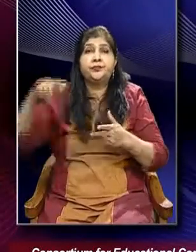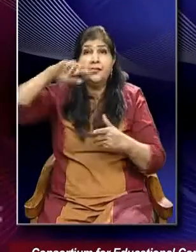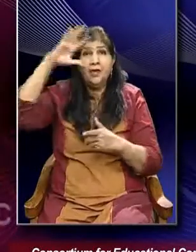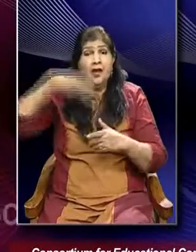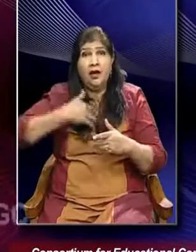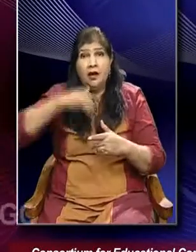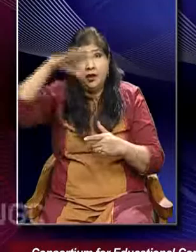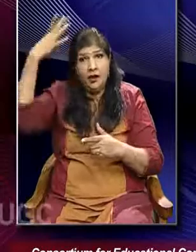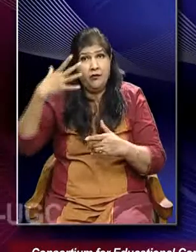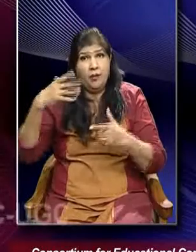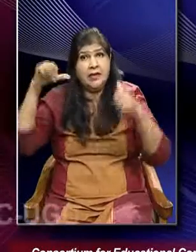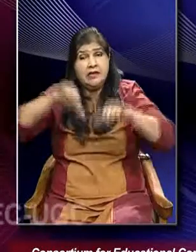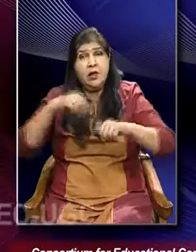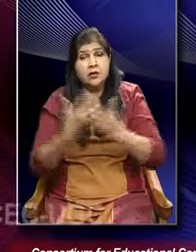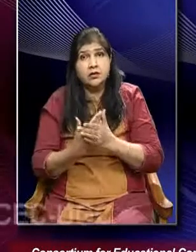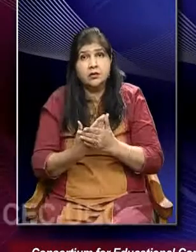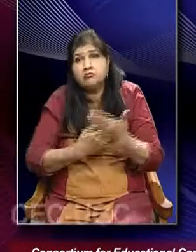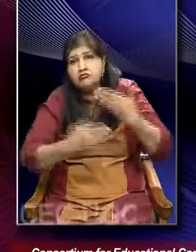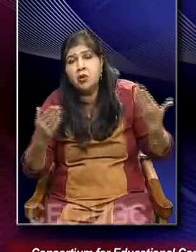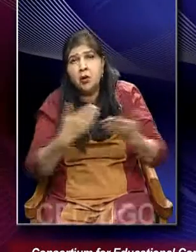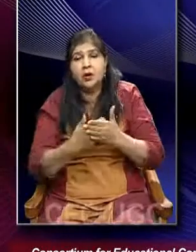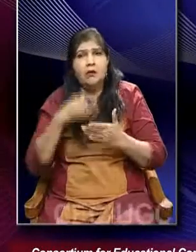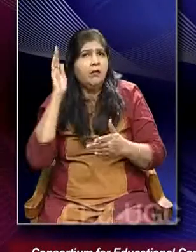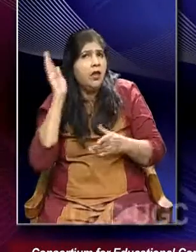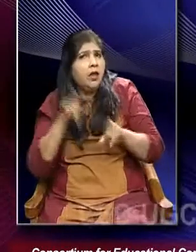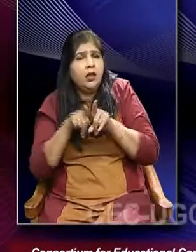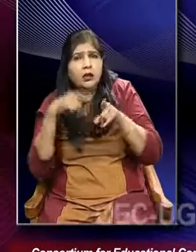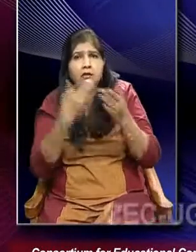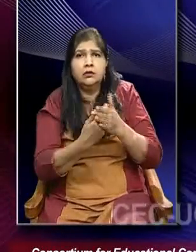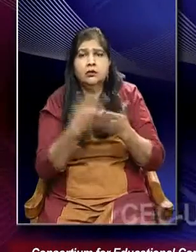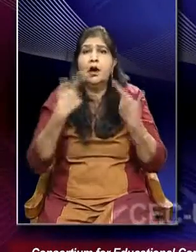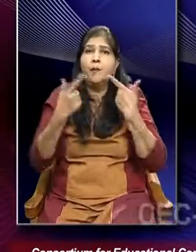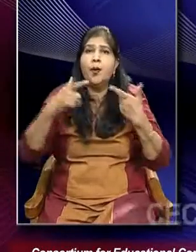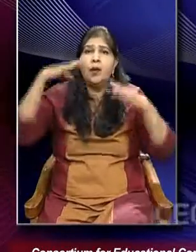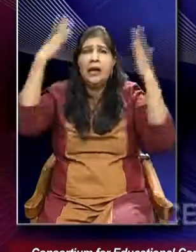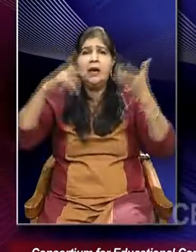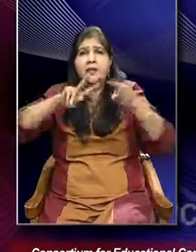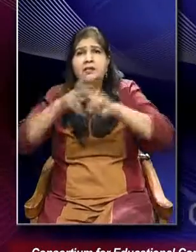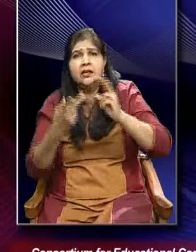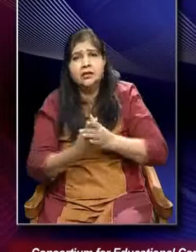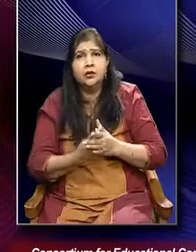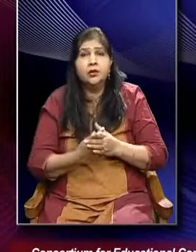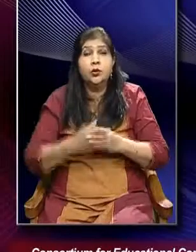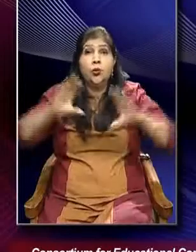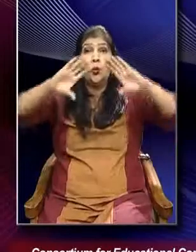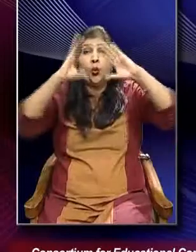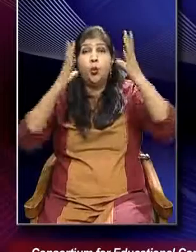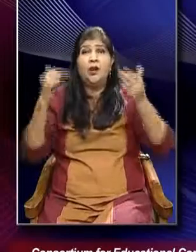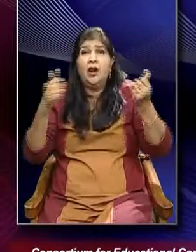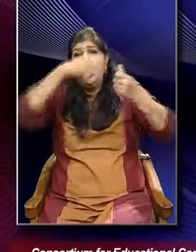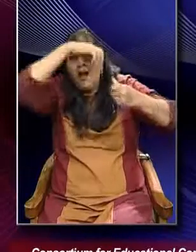environment suffered a lot. Today when we hear about climate change, global